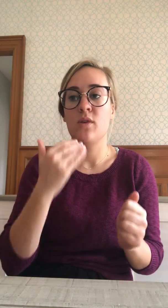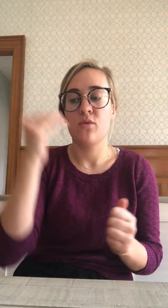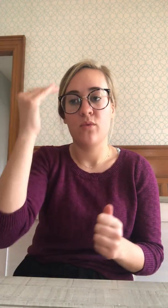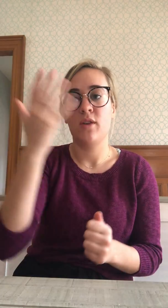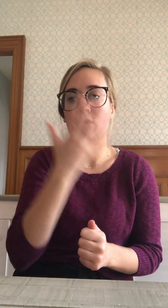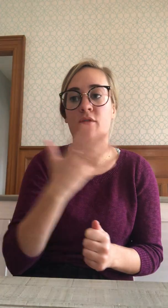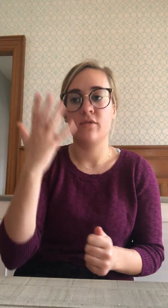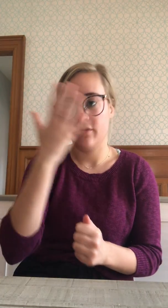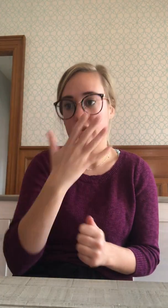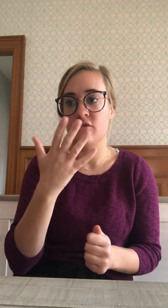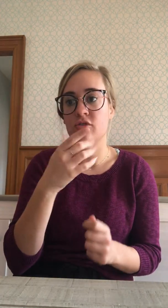a genetic workup.